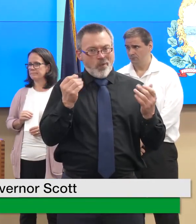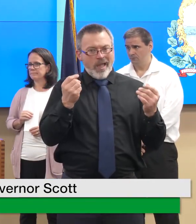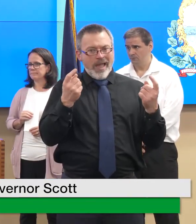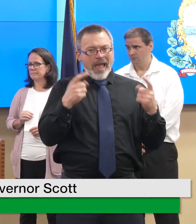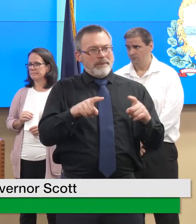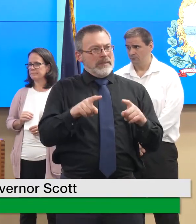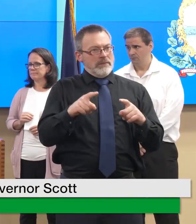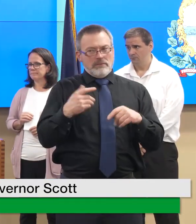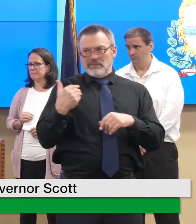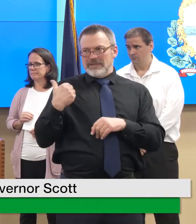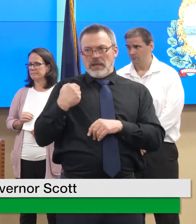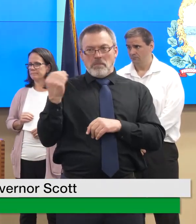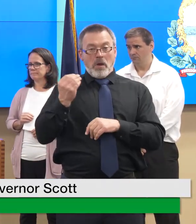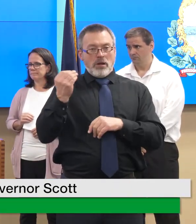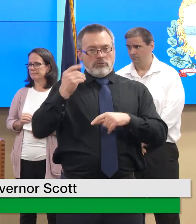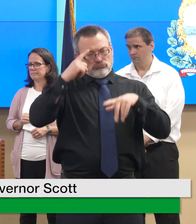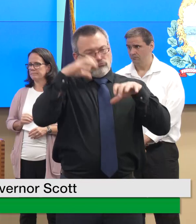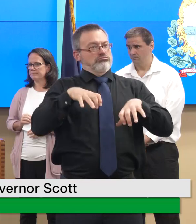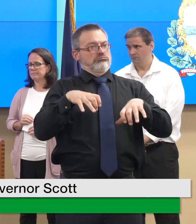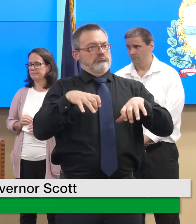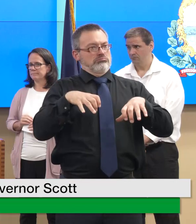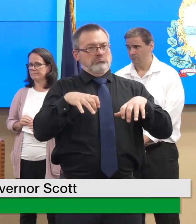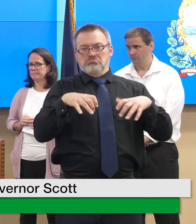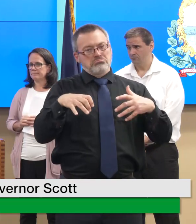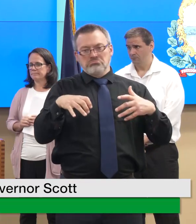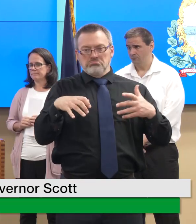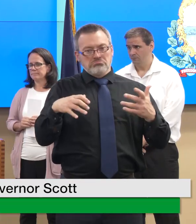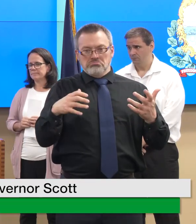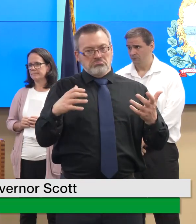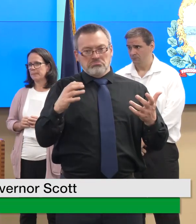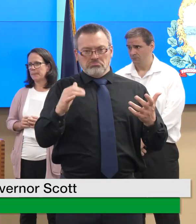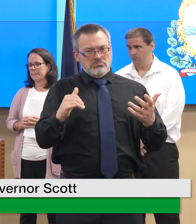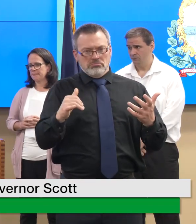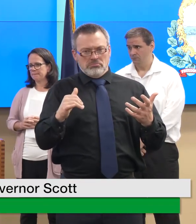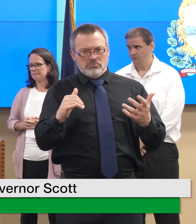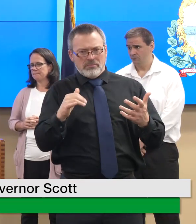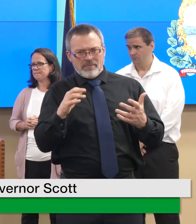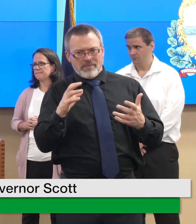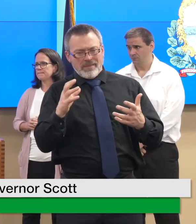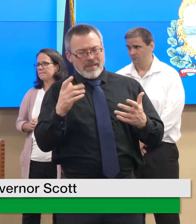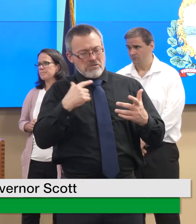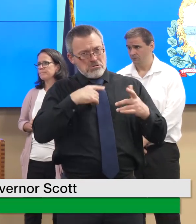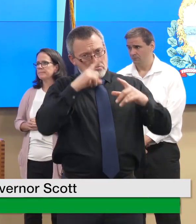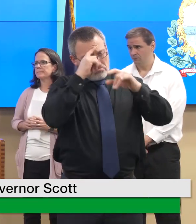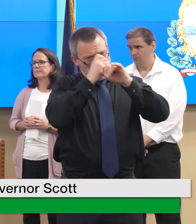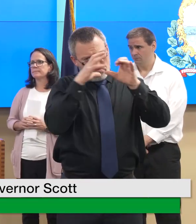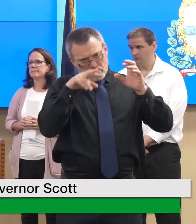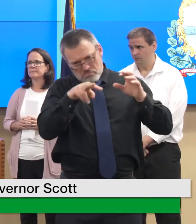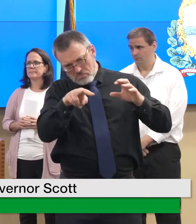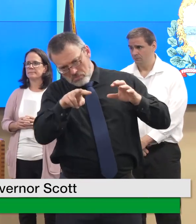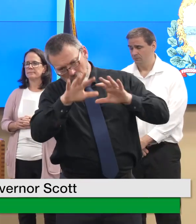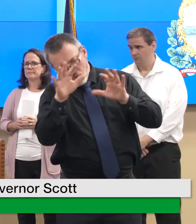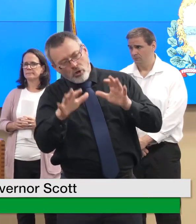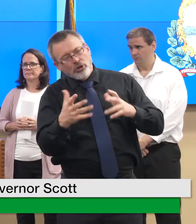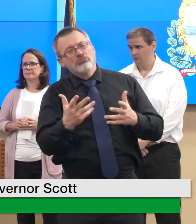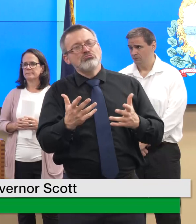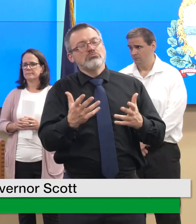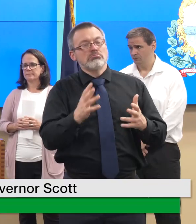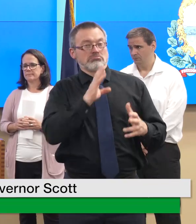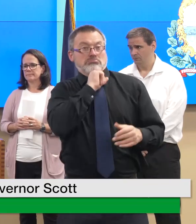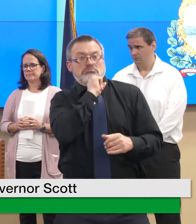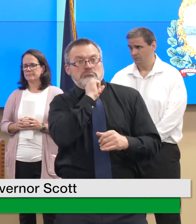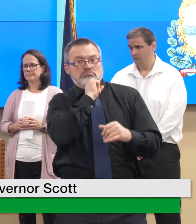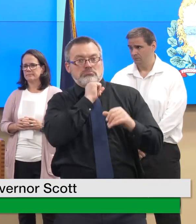one coming and unfolded much differently than we thought. So with already